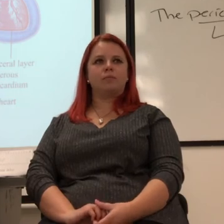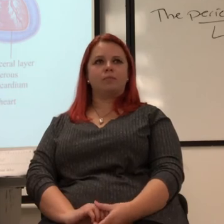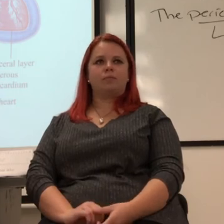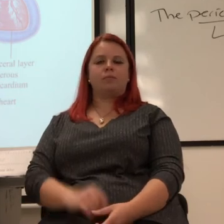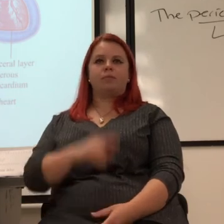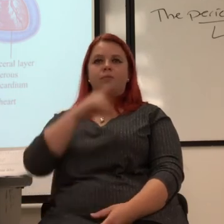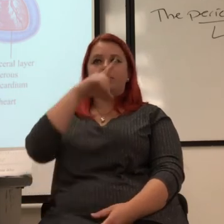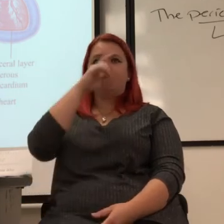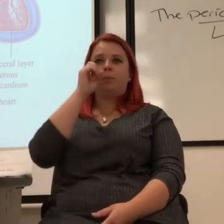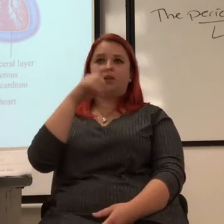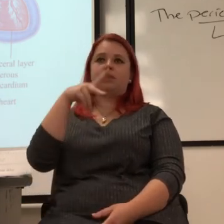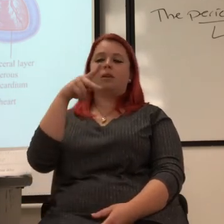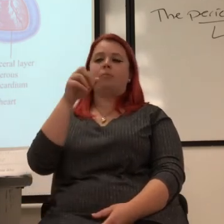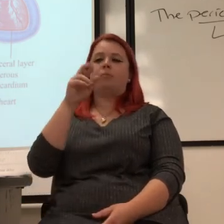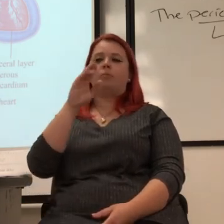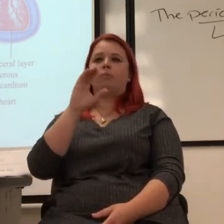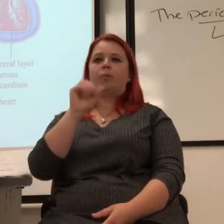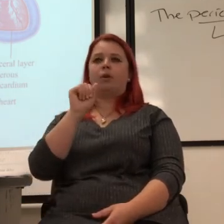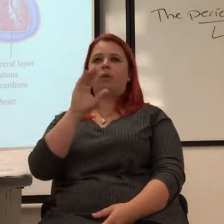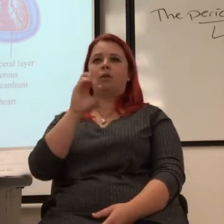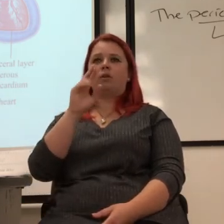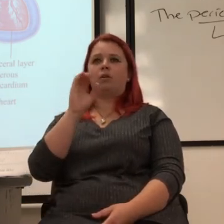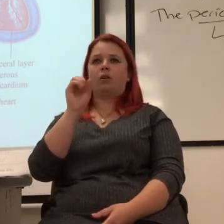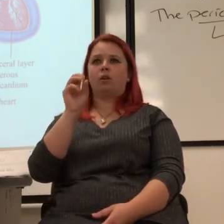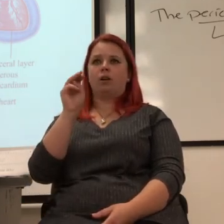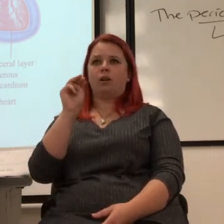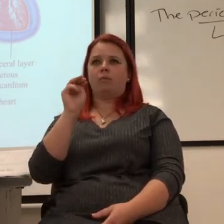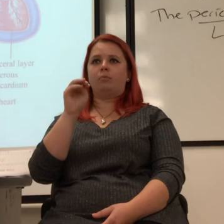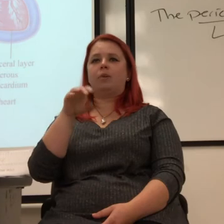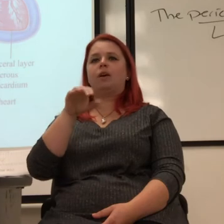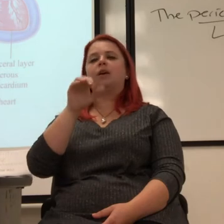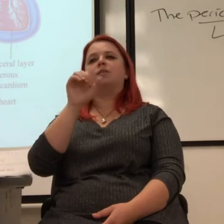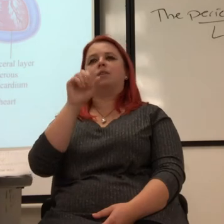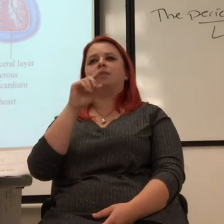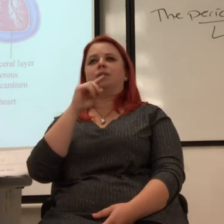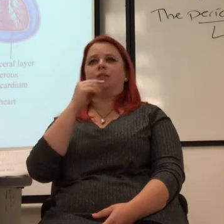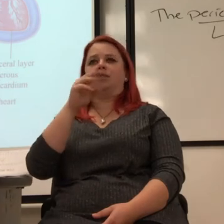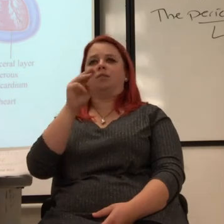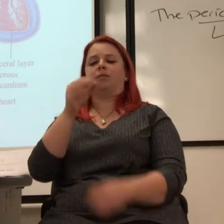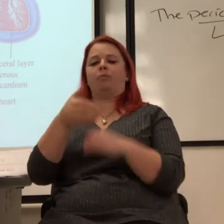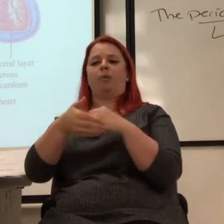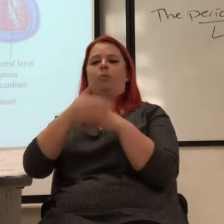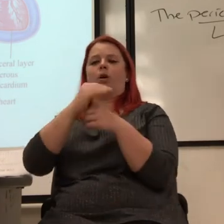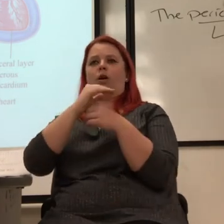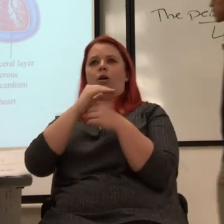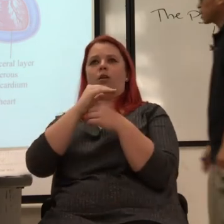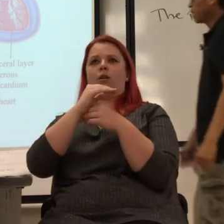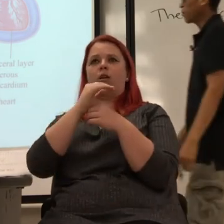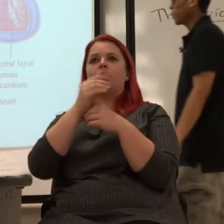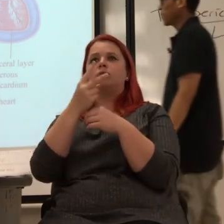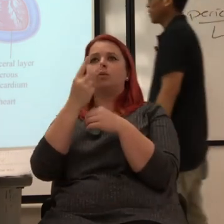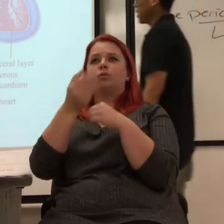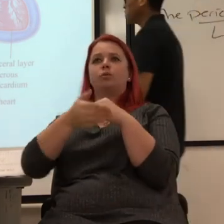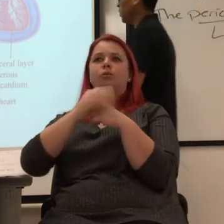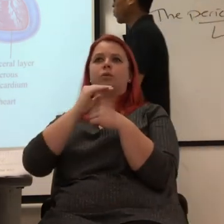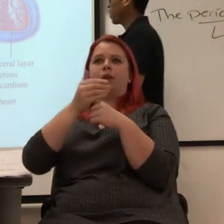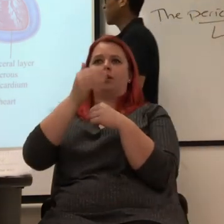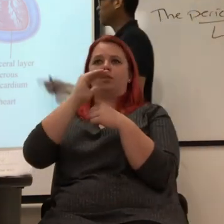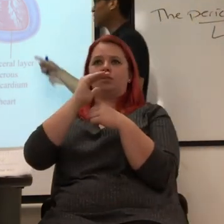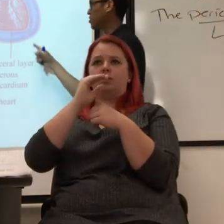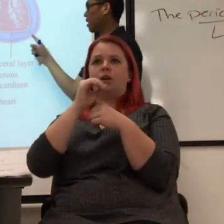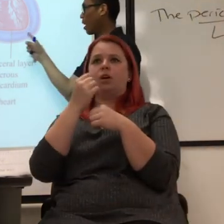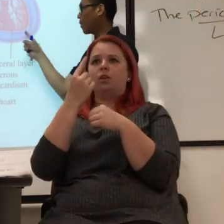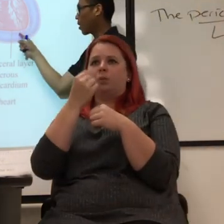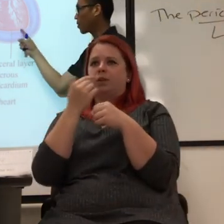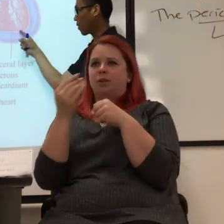the pericardium is a serous membrane. It says that on the figure. And so we call the two layers that cover it, the intimate one